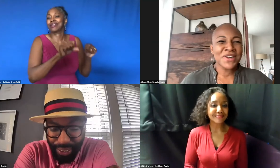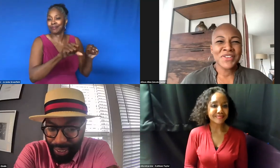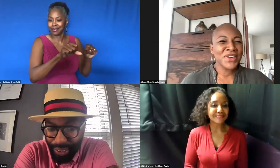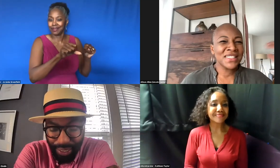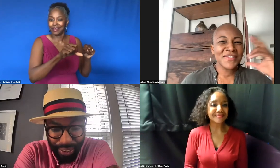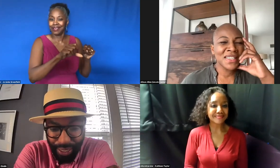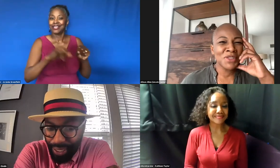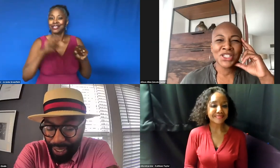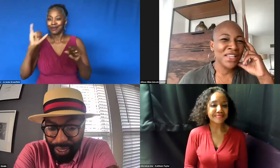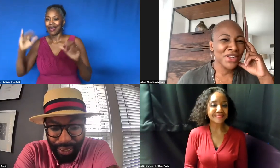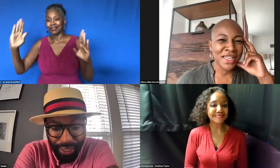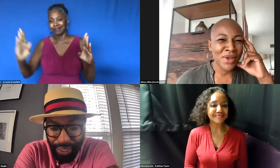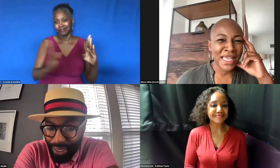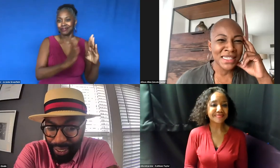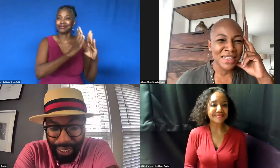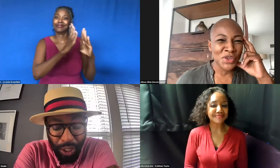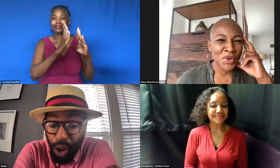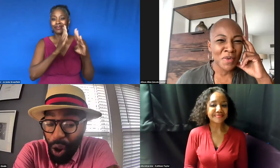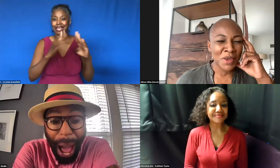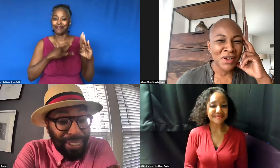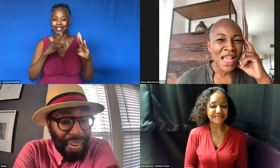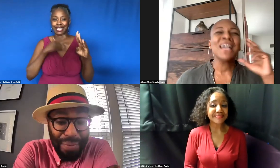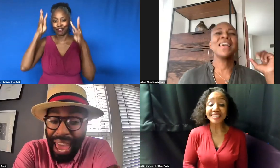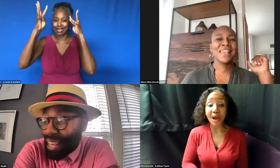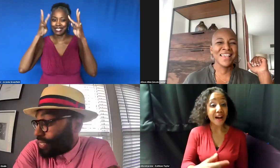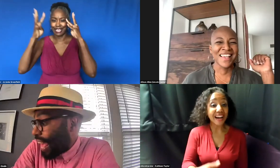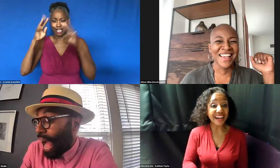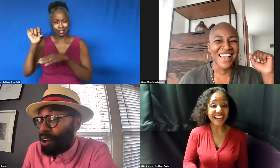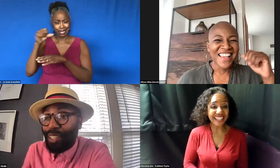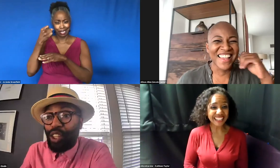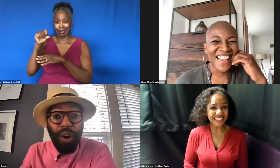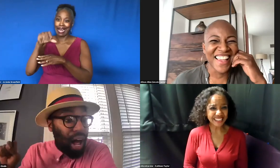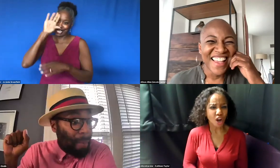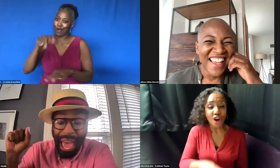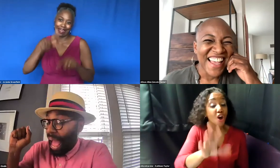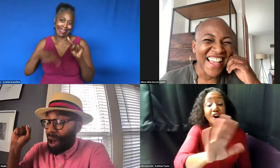in the spirit of creativity, I mean, you're shaking your head. No, I can't tell. No. I'm shaking my head because like,